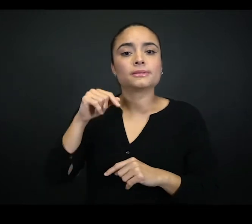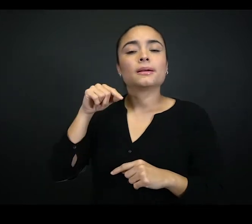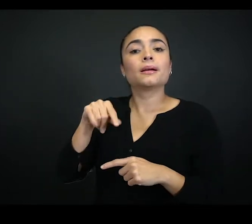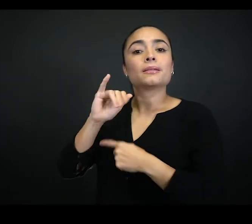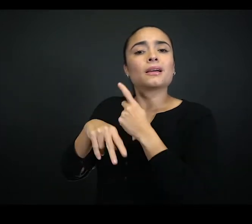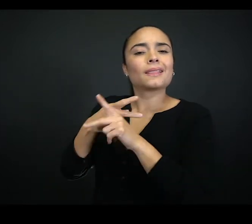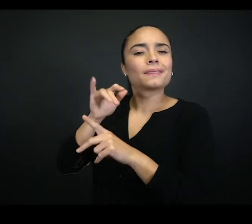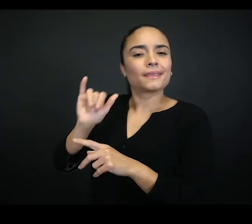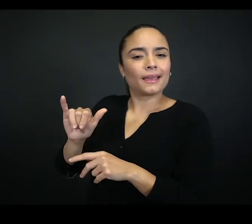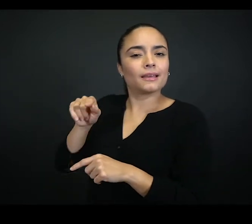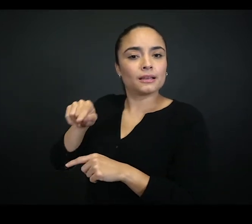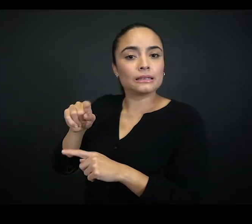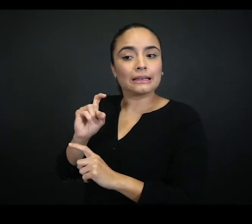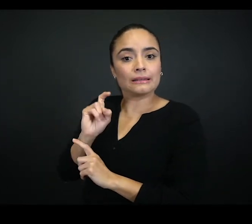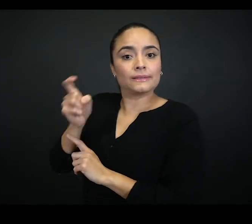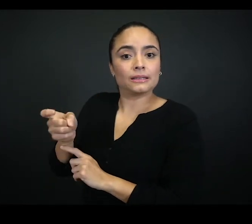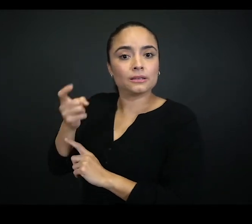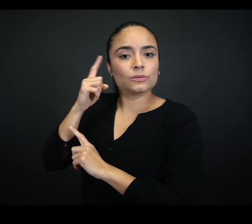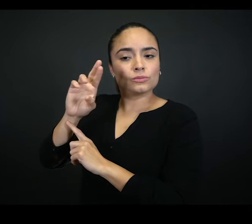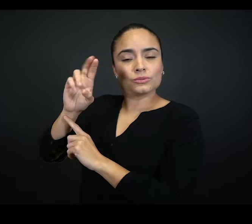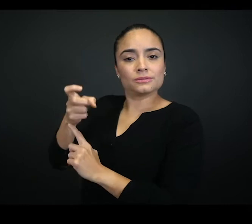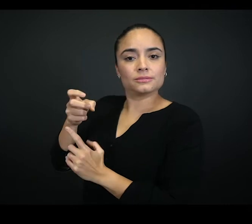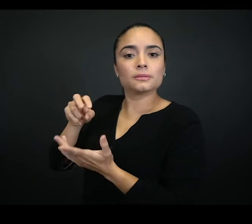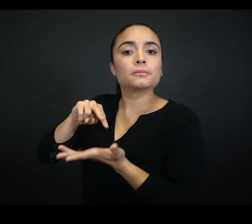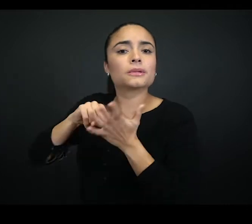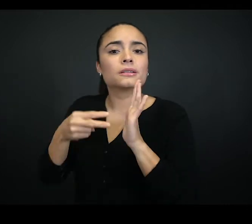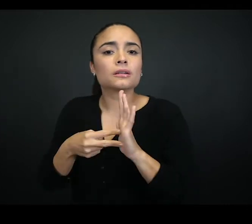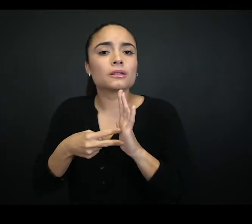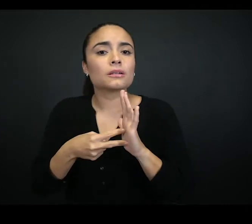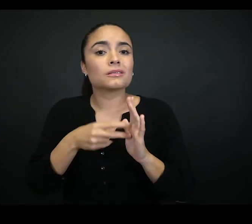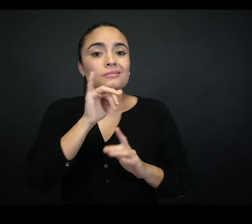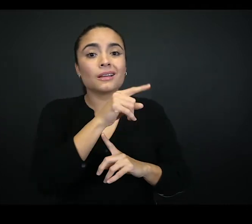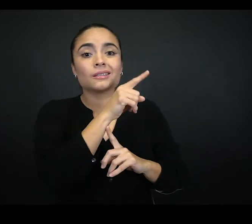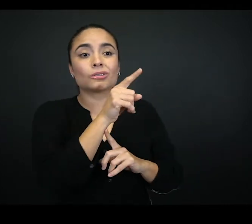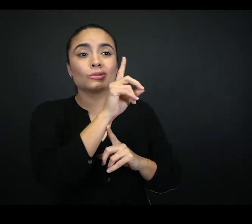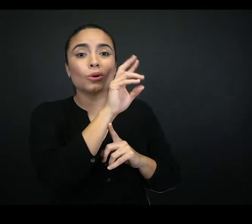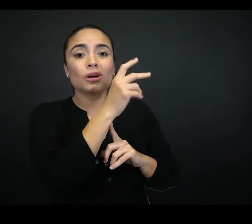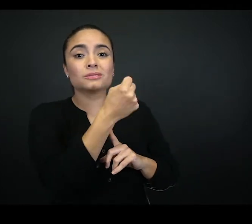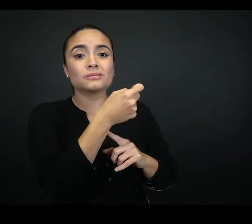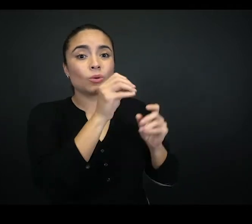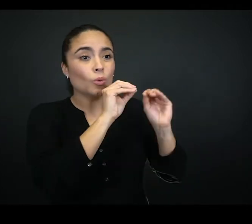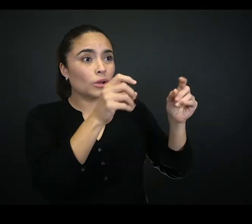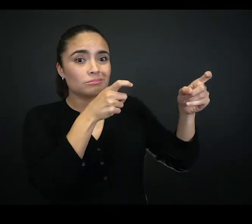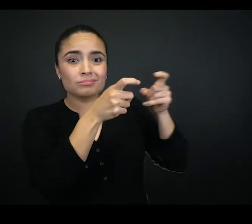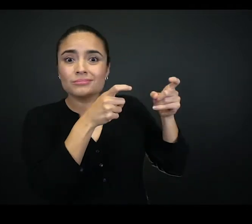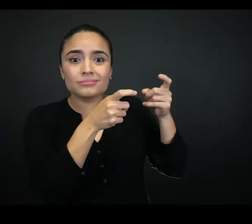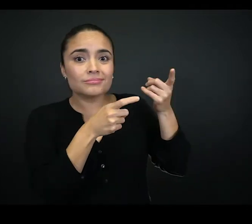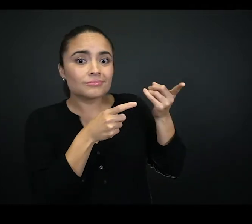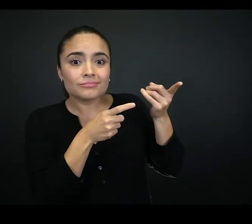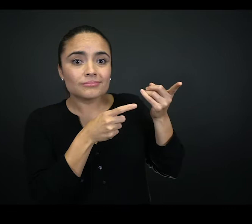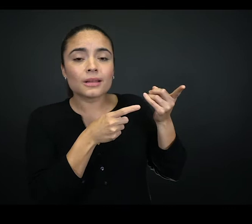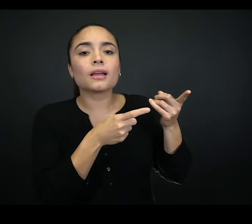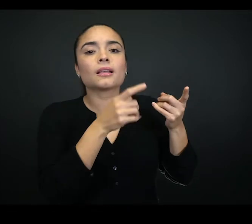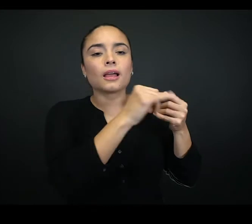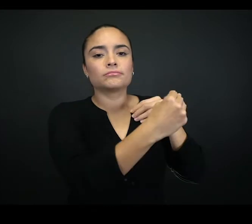Gotcha. Which gets at the toxic drug supply. So that's what's causing the